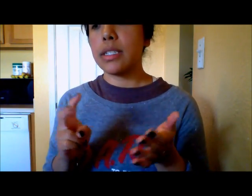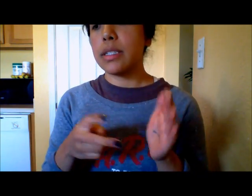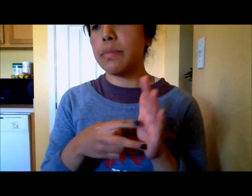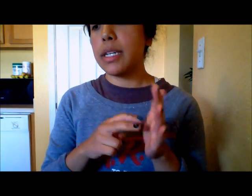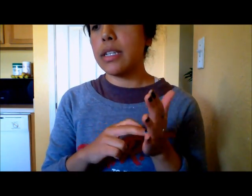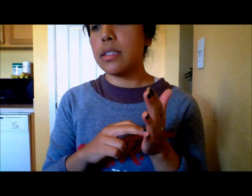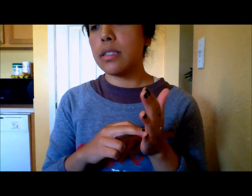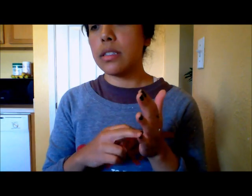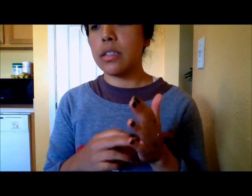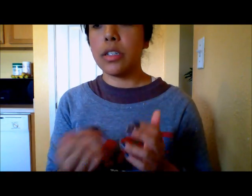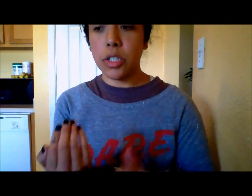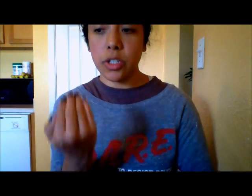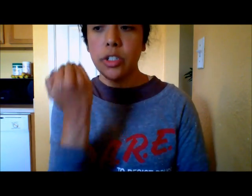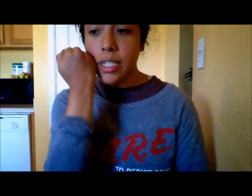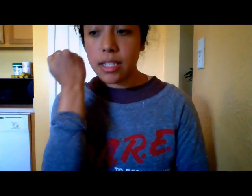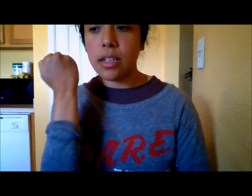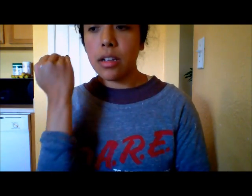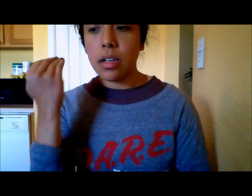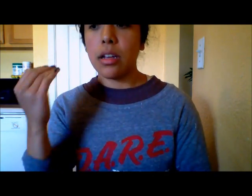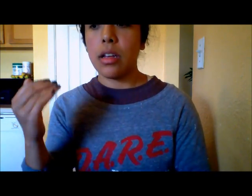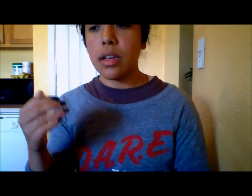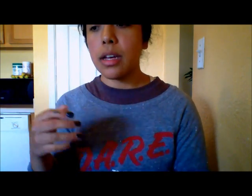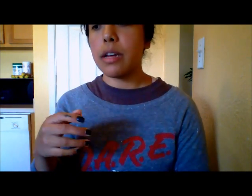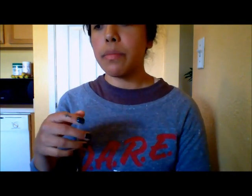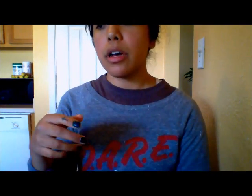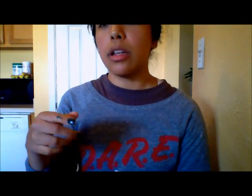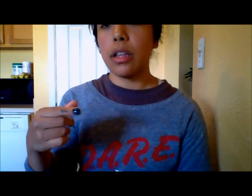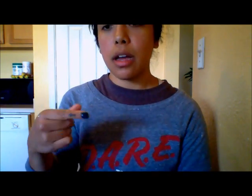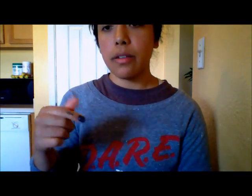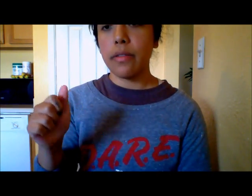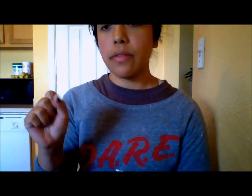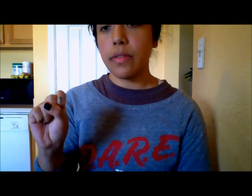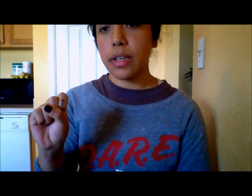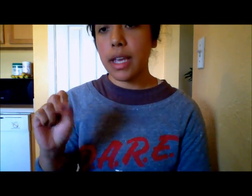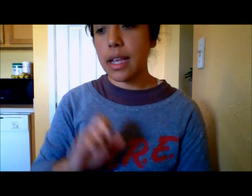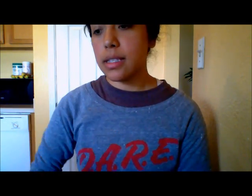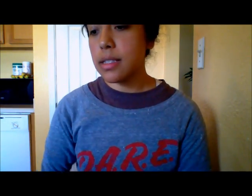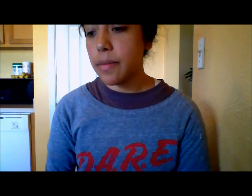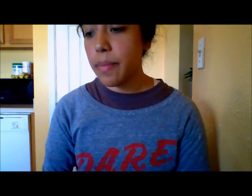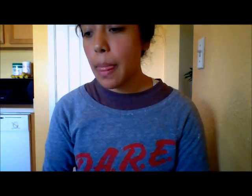which means uses up a lot of gas.